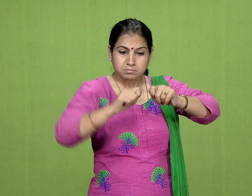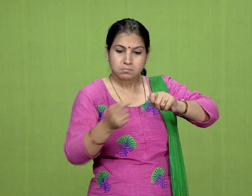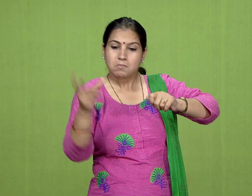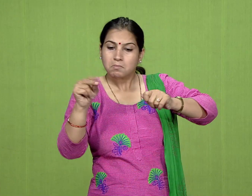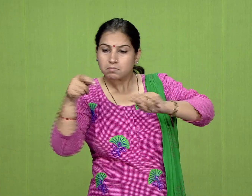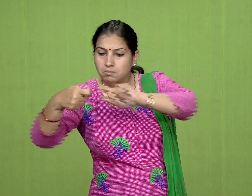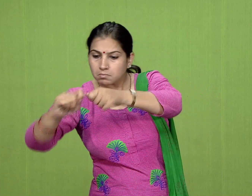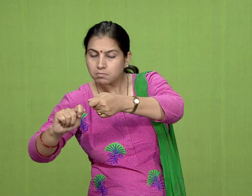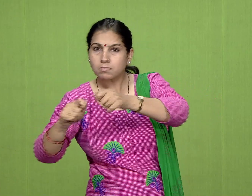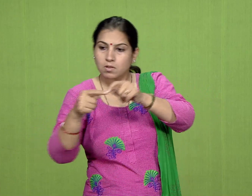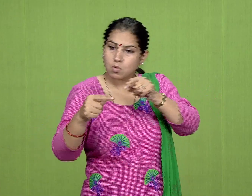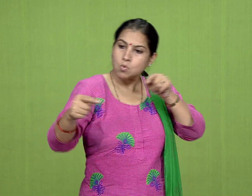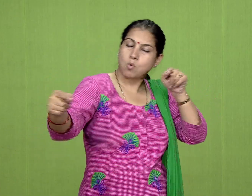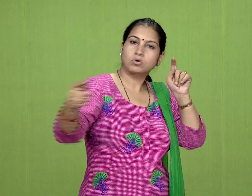intervals throughout the length.